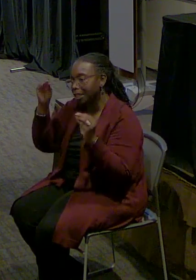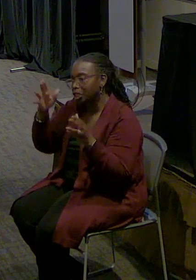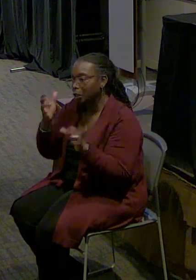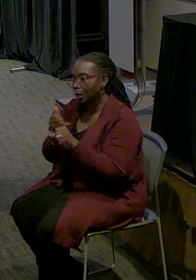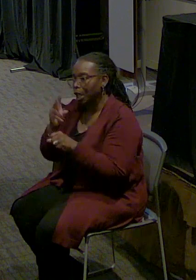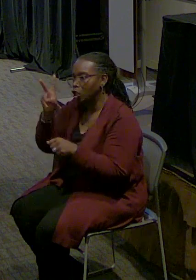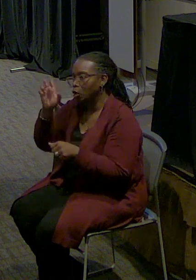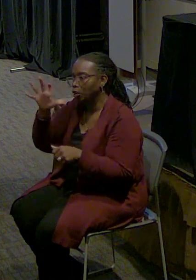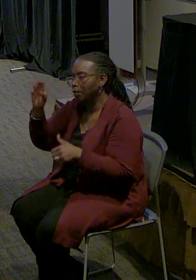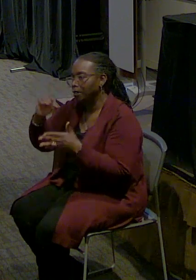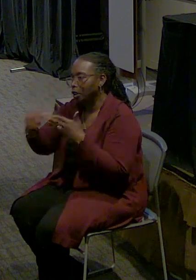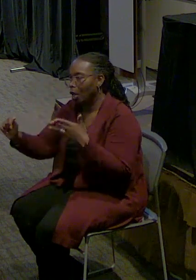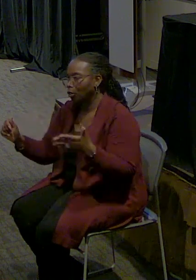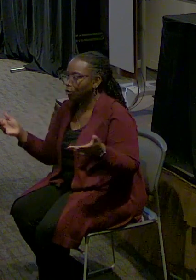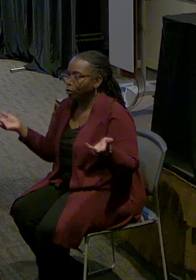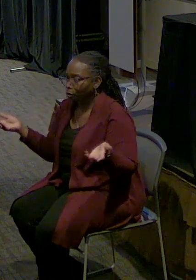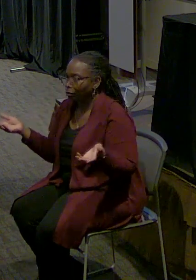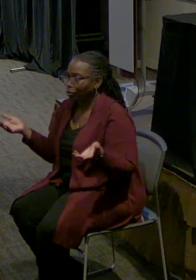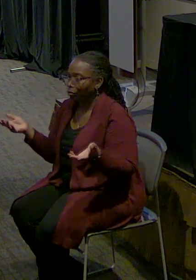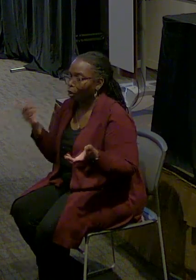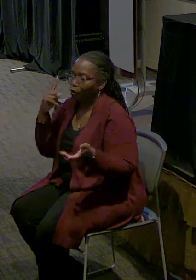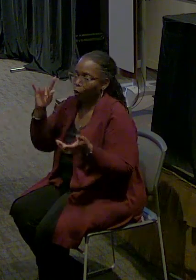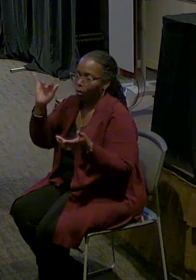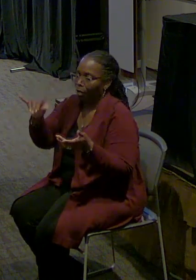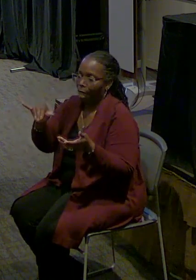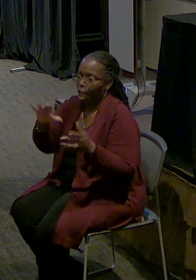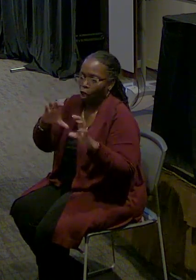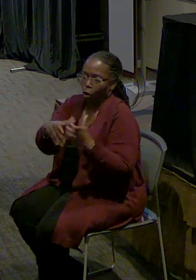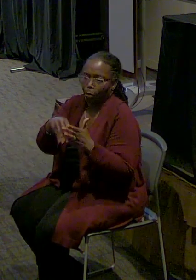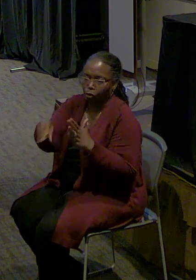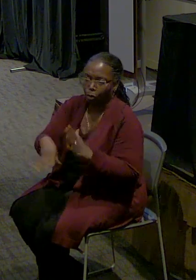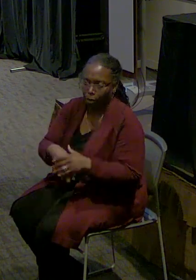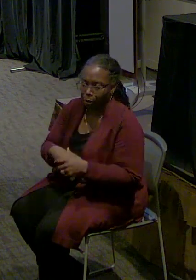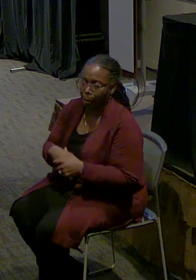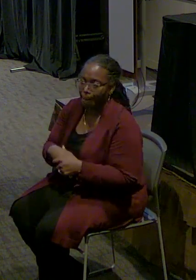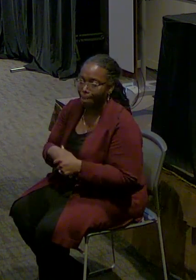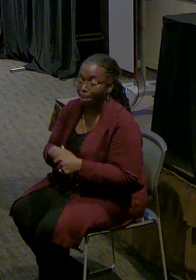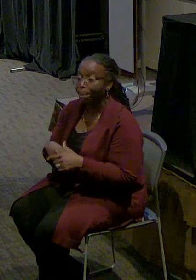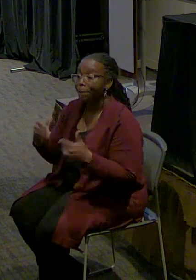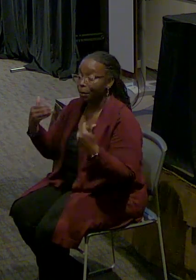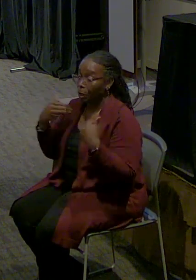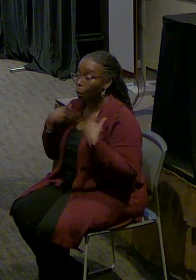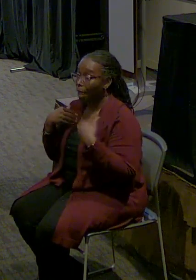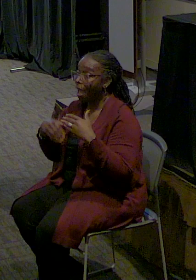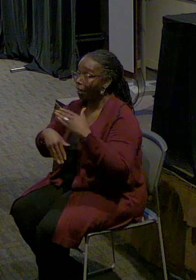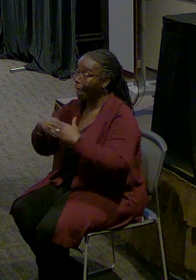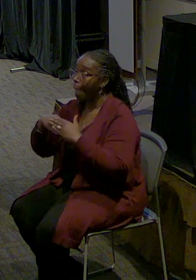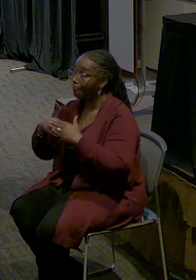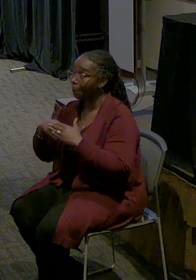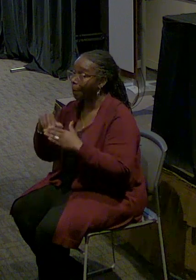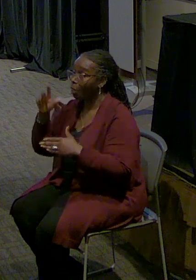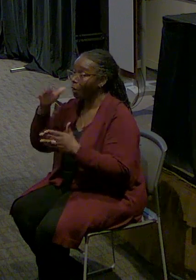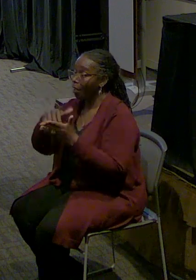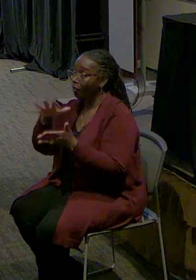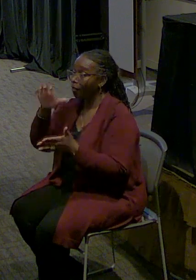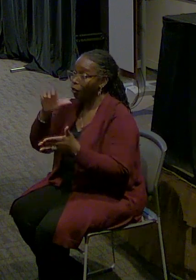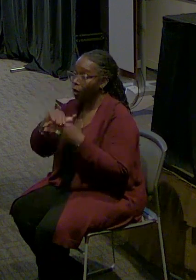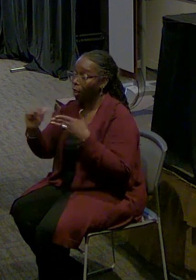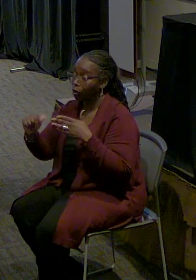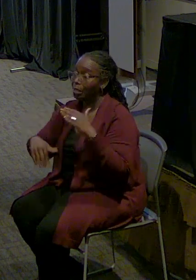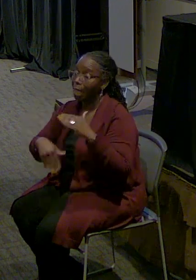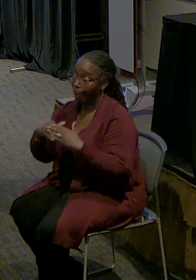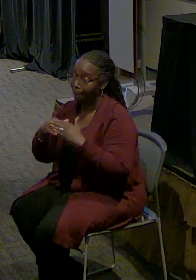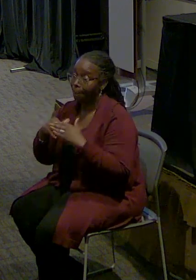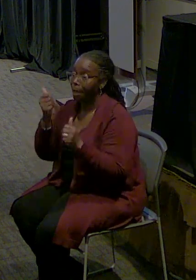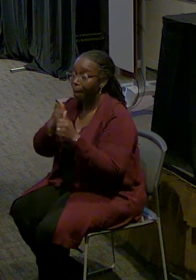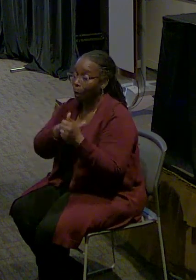would earn $250 for that group of students. We do have a cap. Is it $3,500?